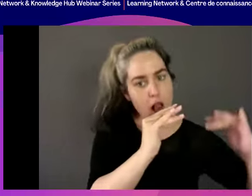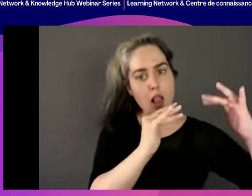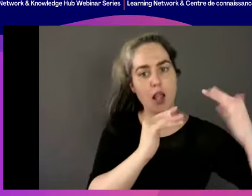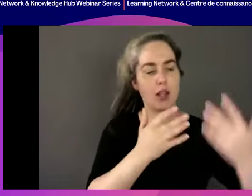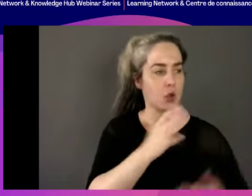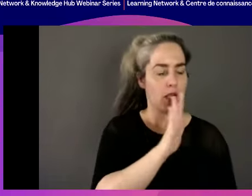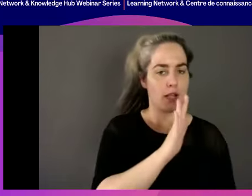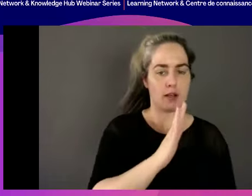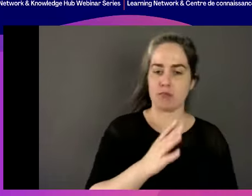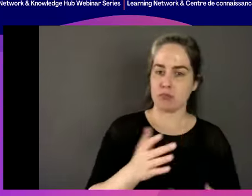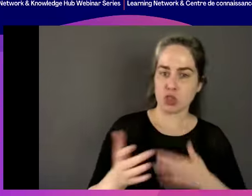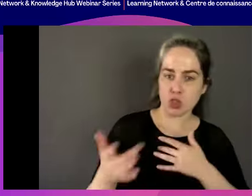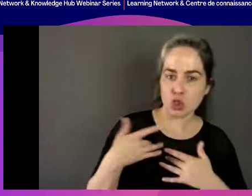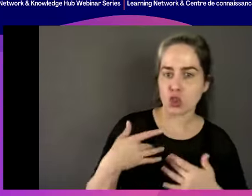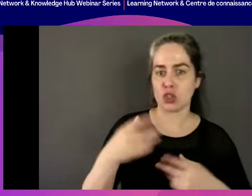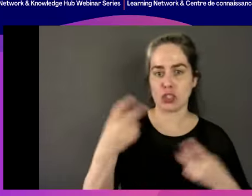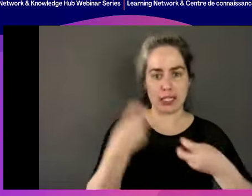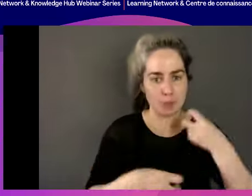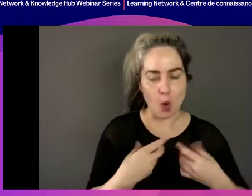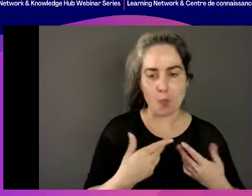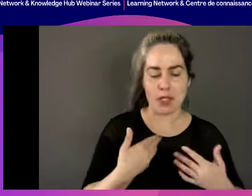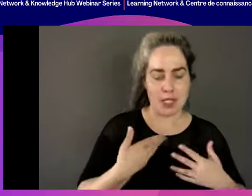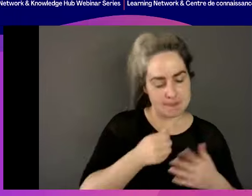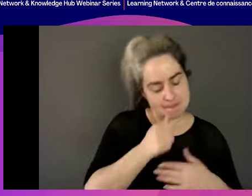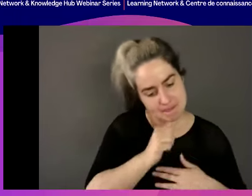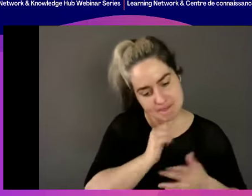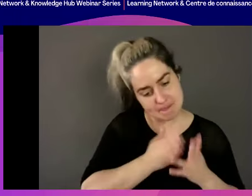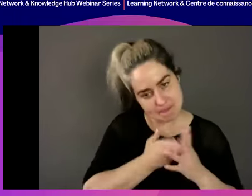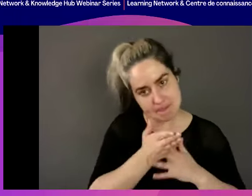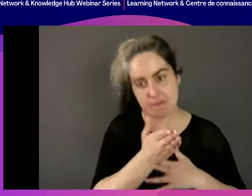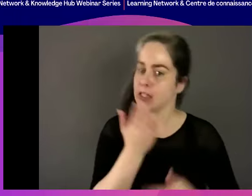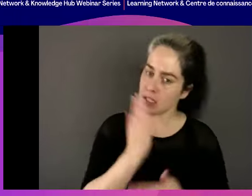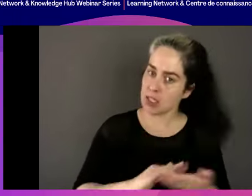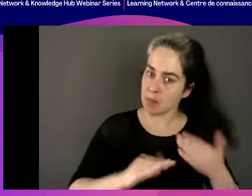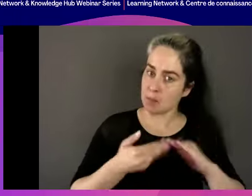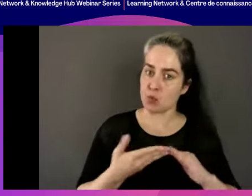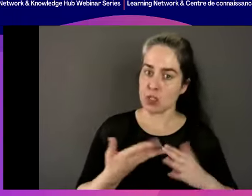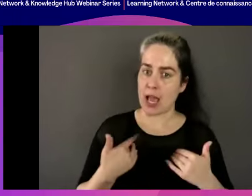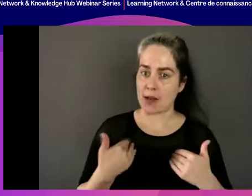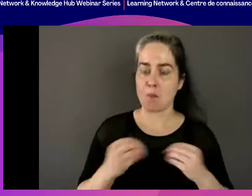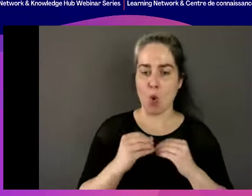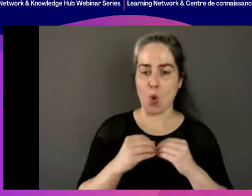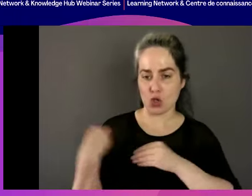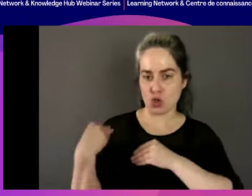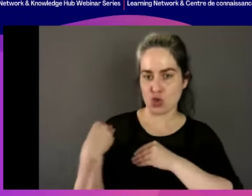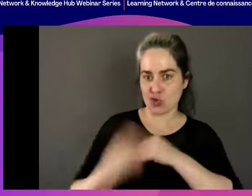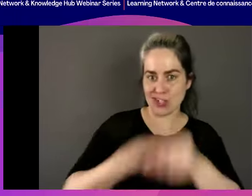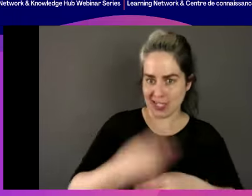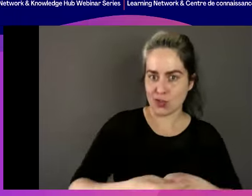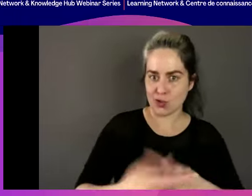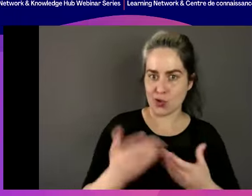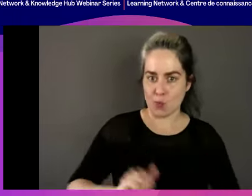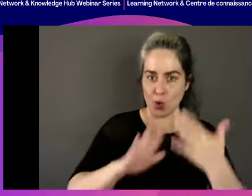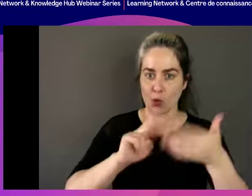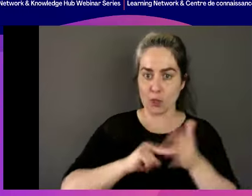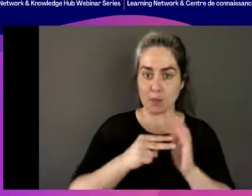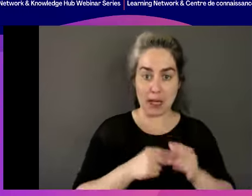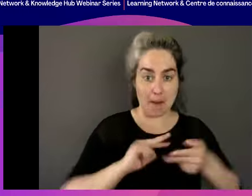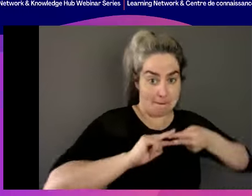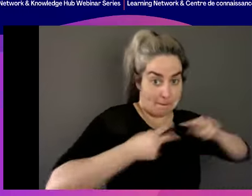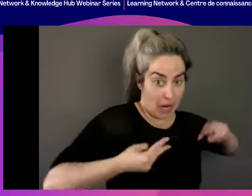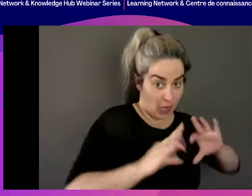issues, communities did rely on some of their more traditional approaches, where it's not just the nuclear family taking care